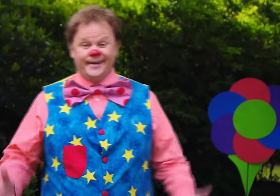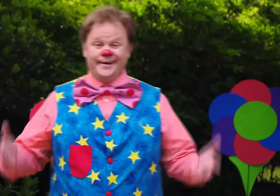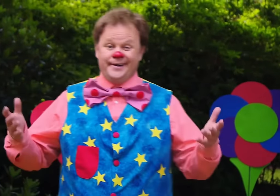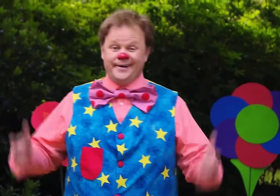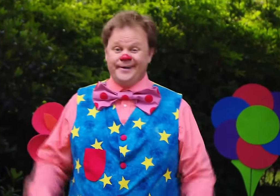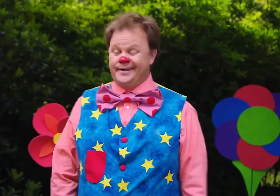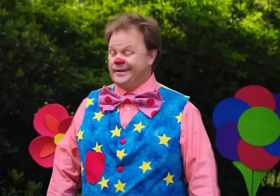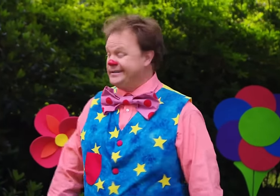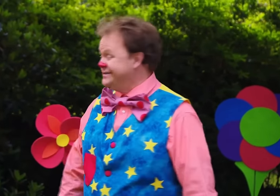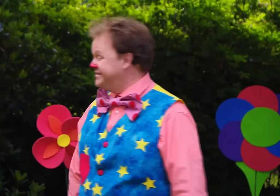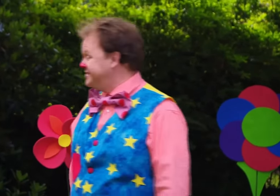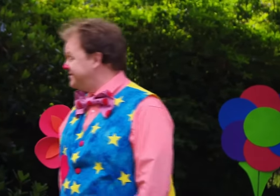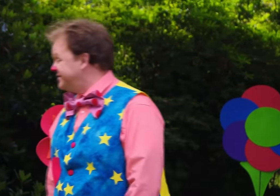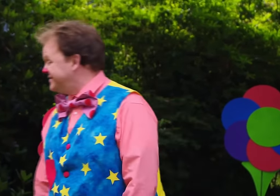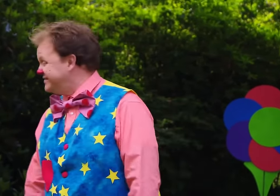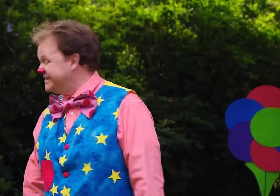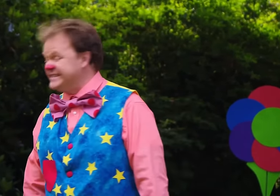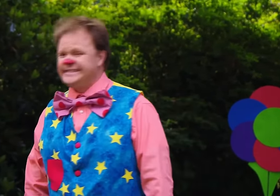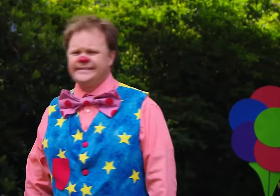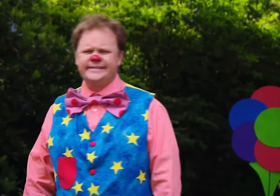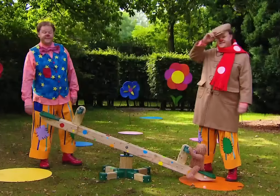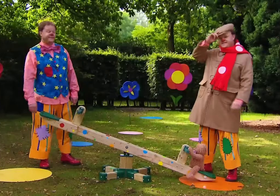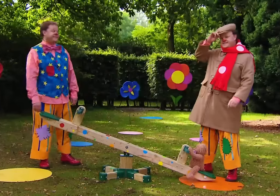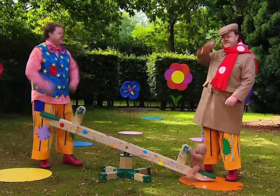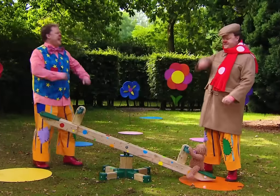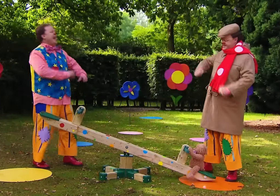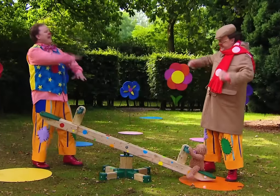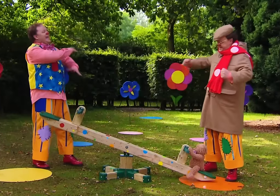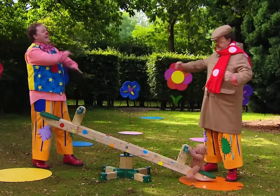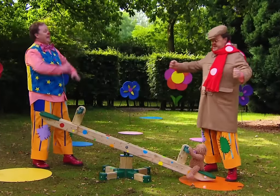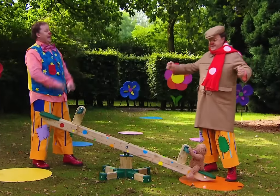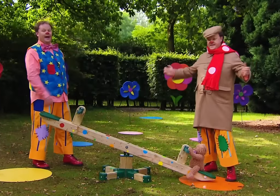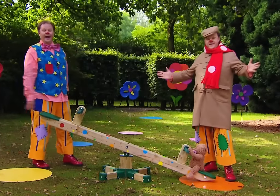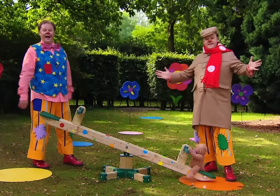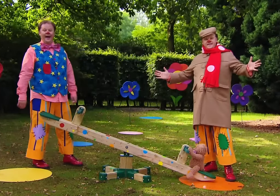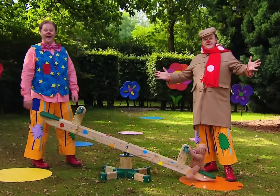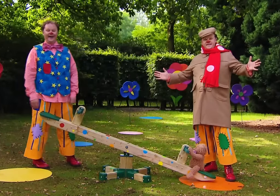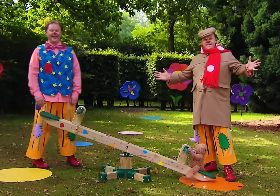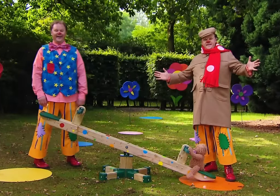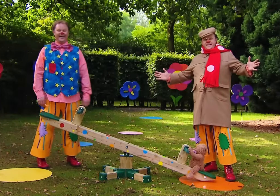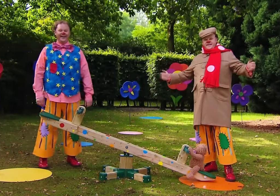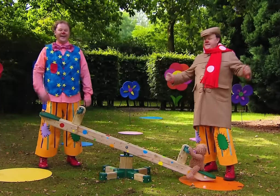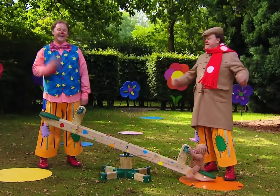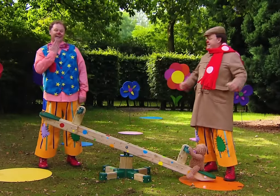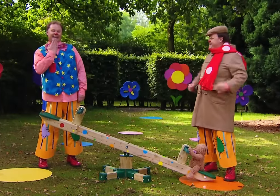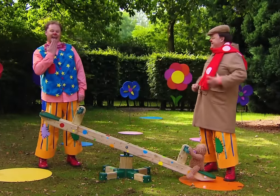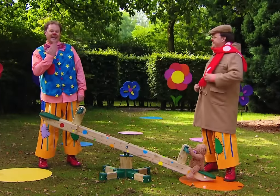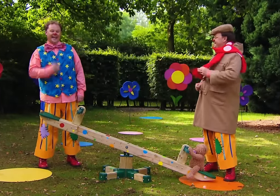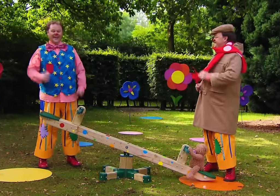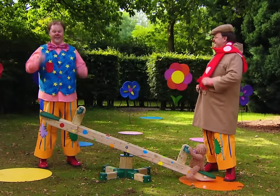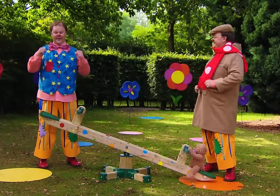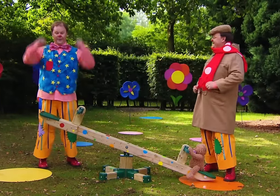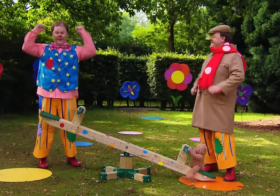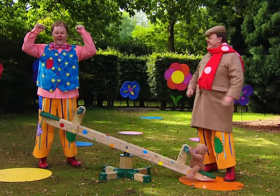a surprise for you. Look. Yay. Oh, thank you.